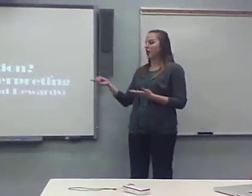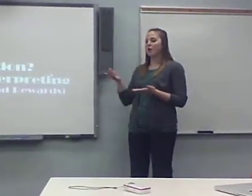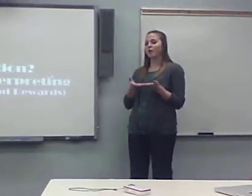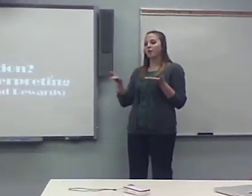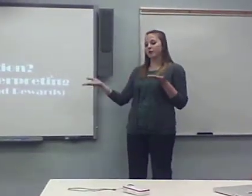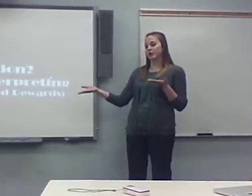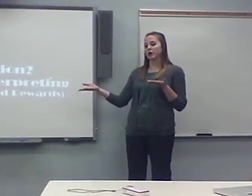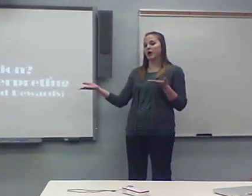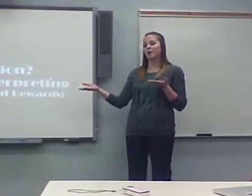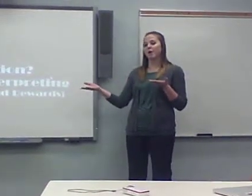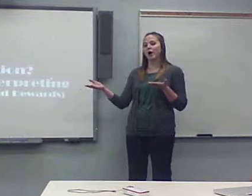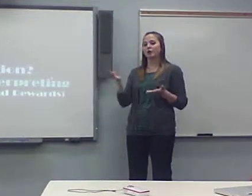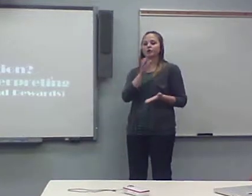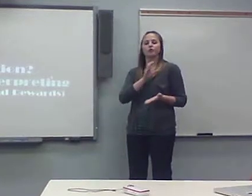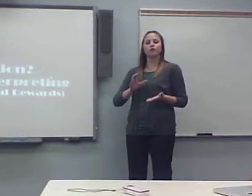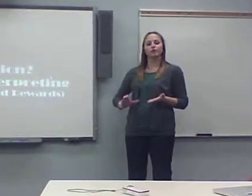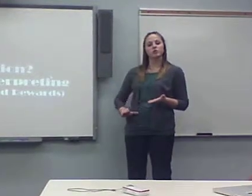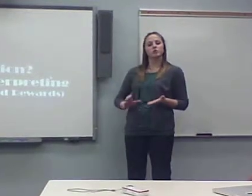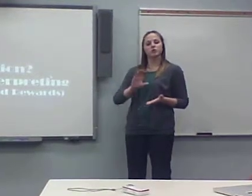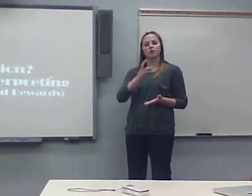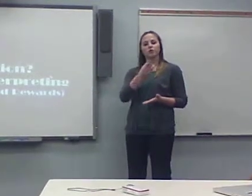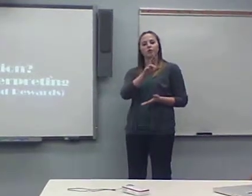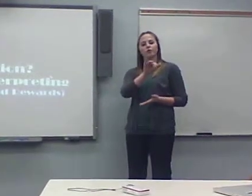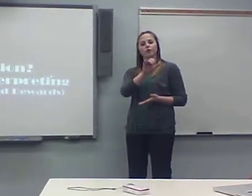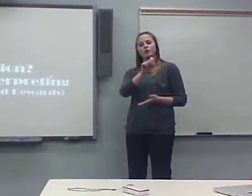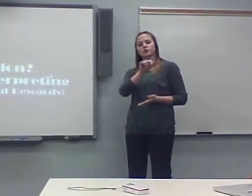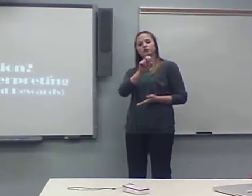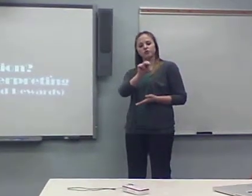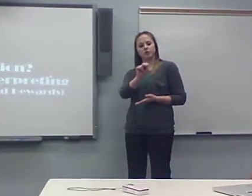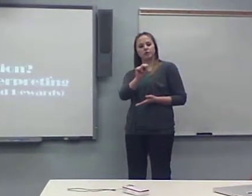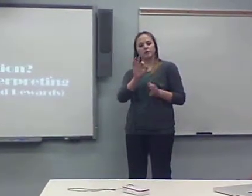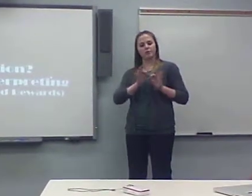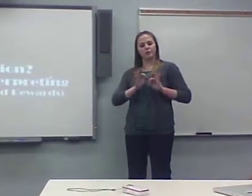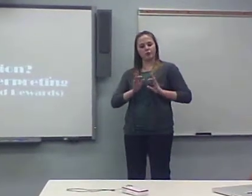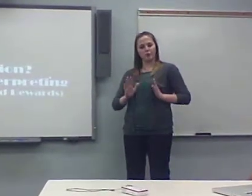interpreting. There are other resources that I'm going to show that also touch on other